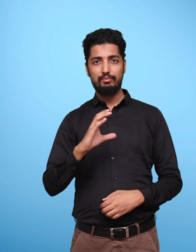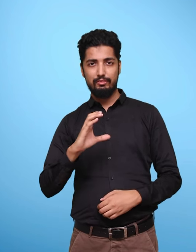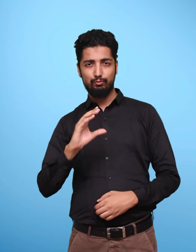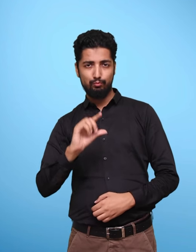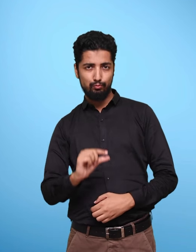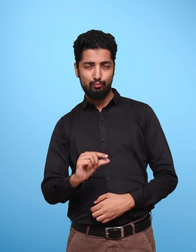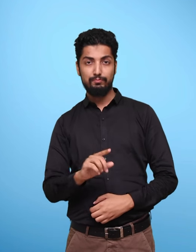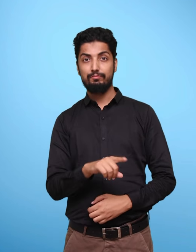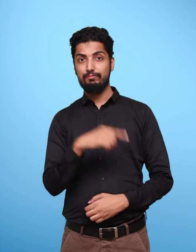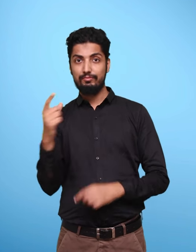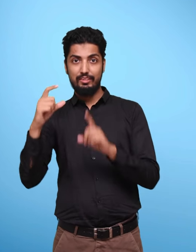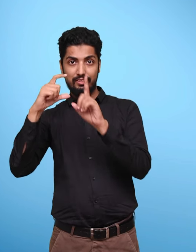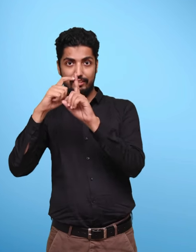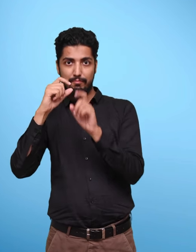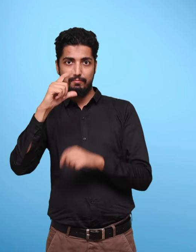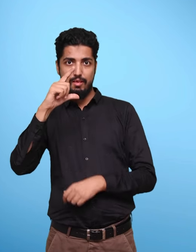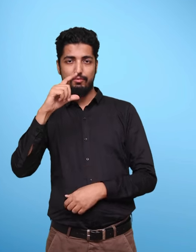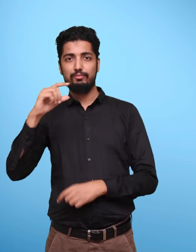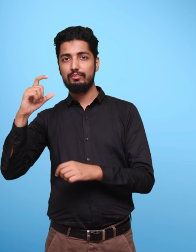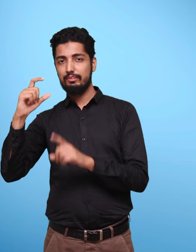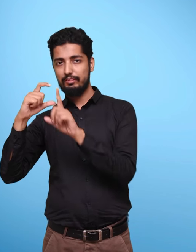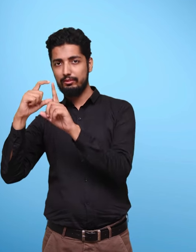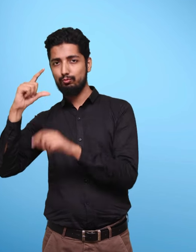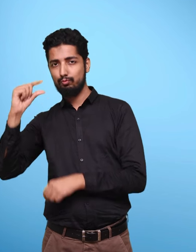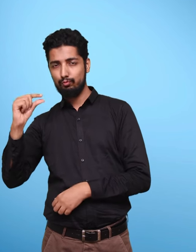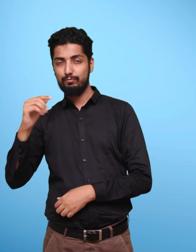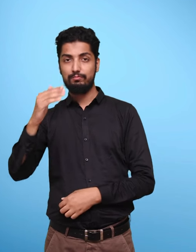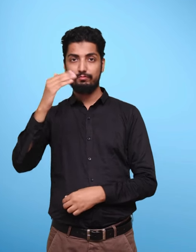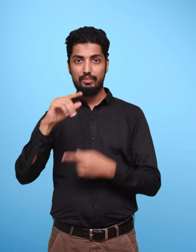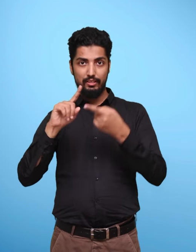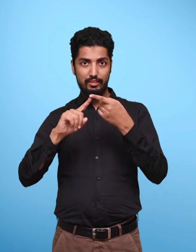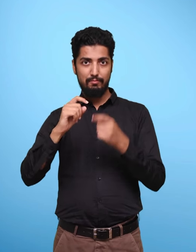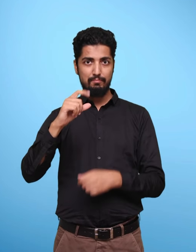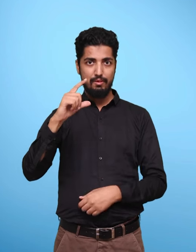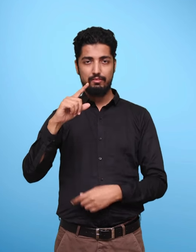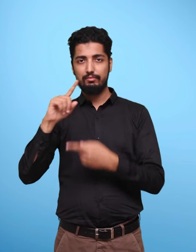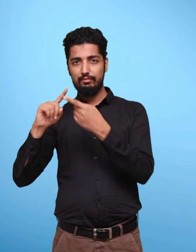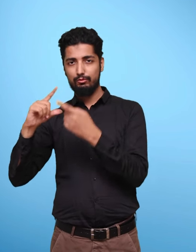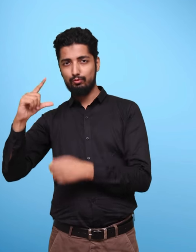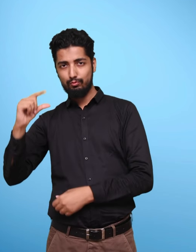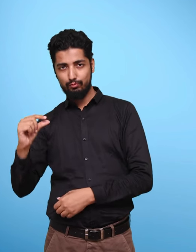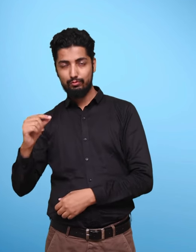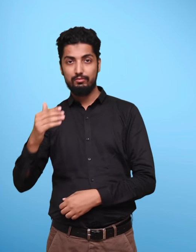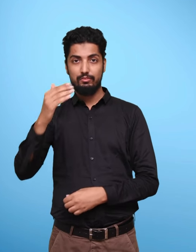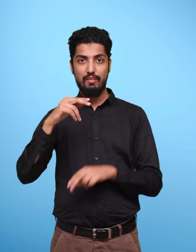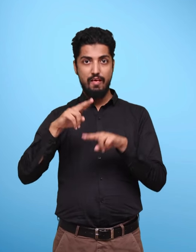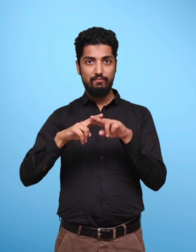D, E, F. You have to write these as capital letters